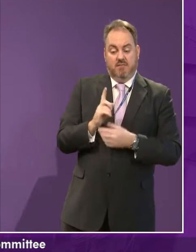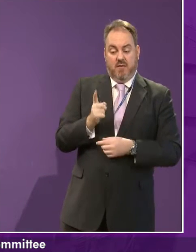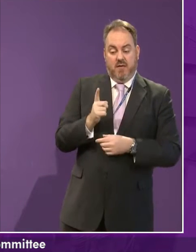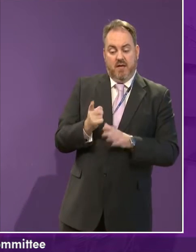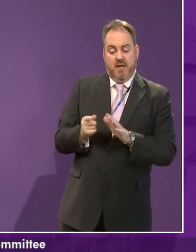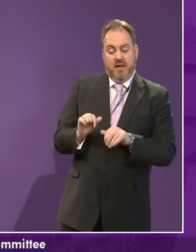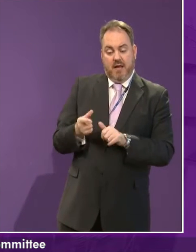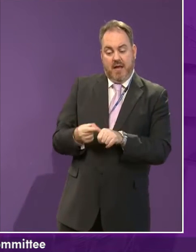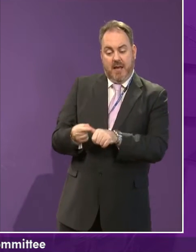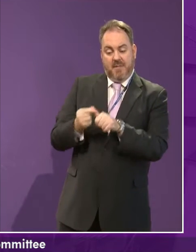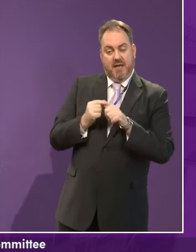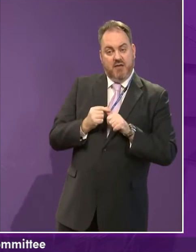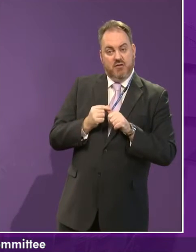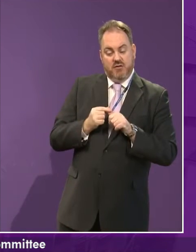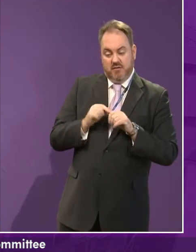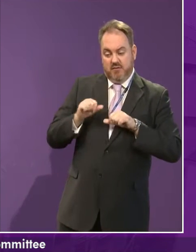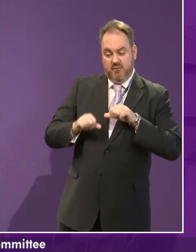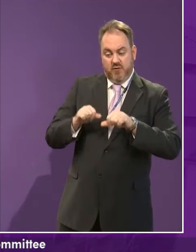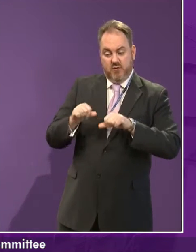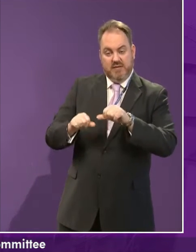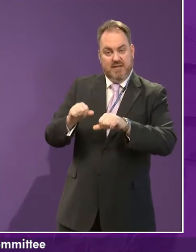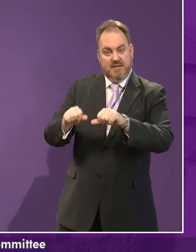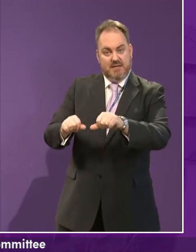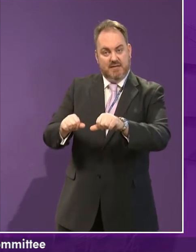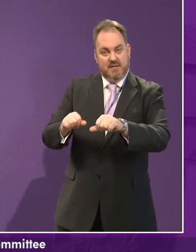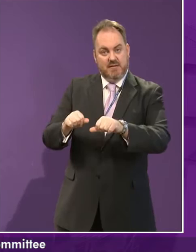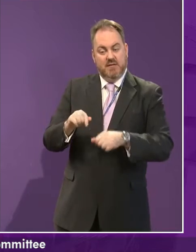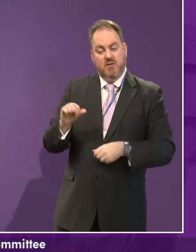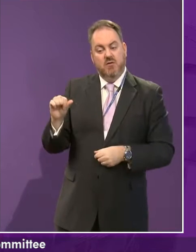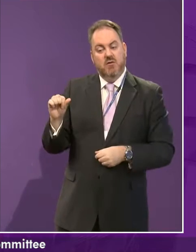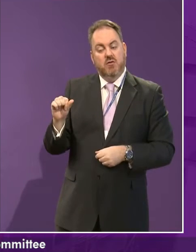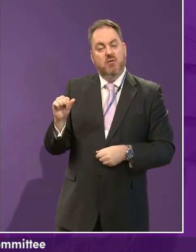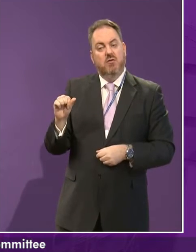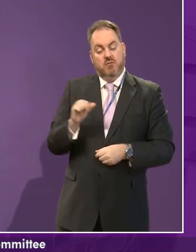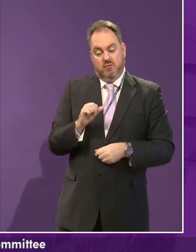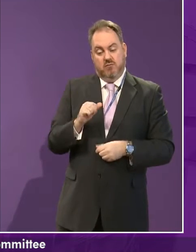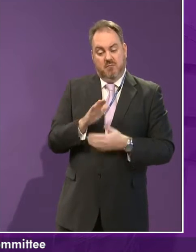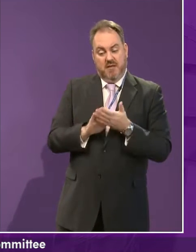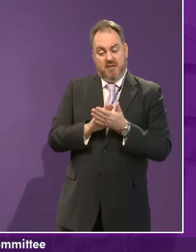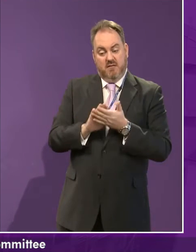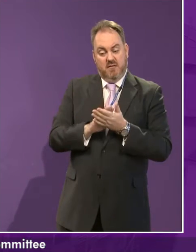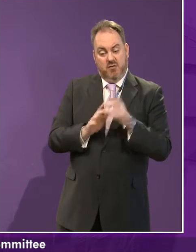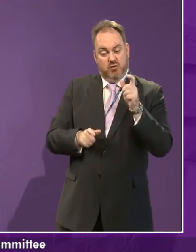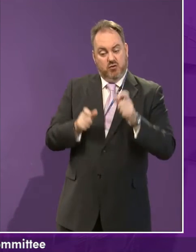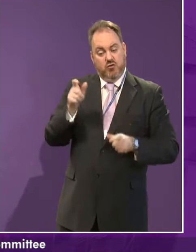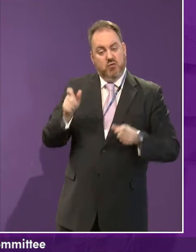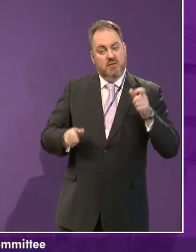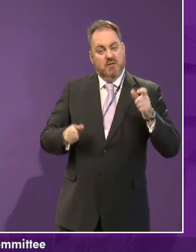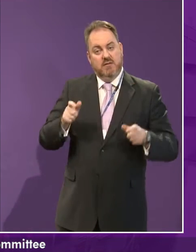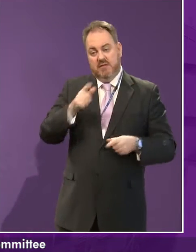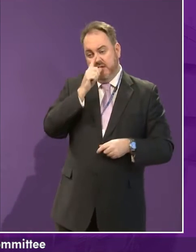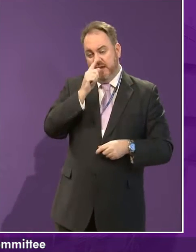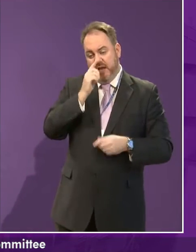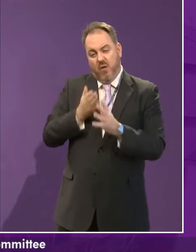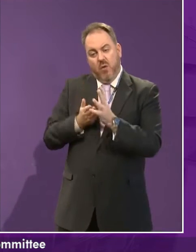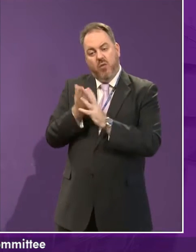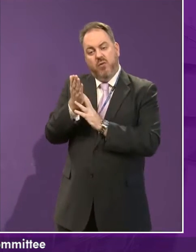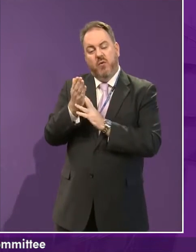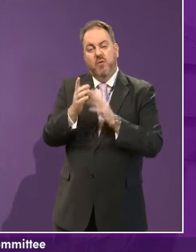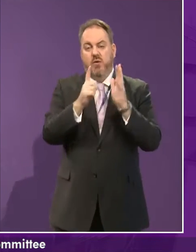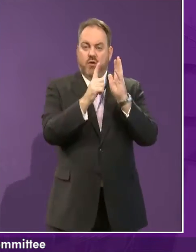application process is not directly to each university that they're interested in. The application process is through UCAS,